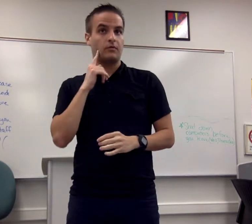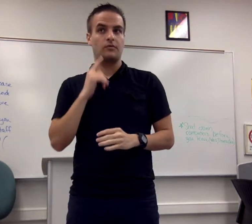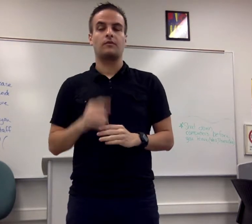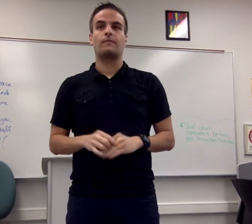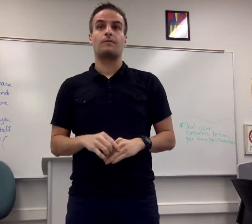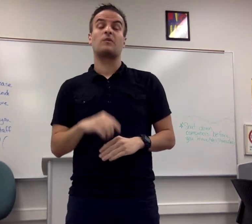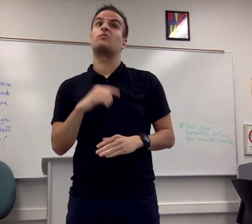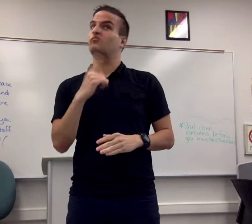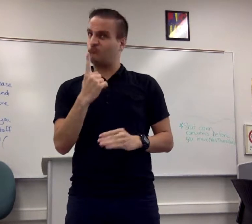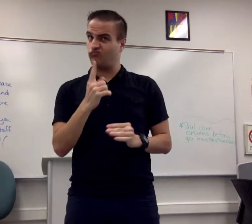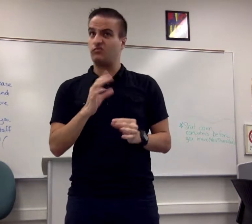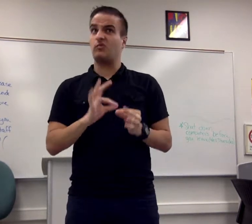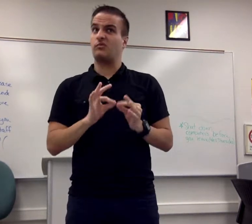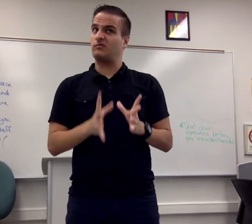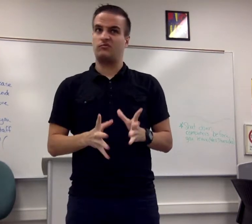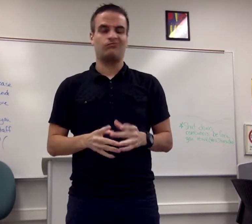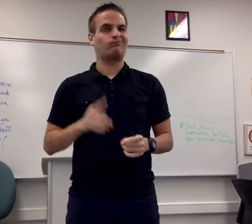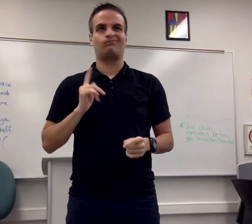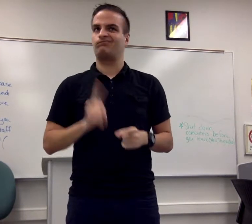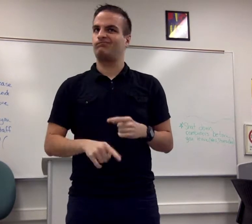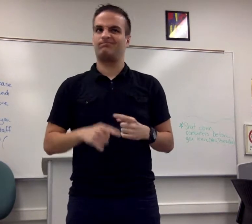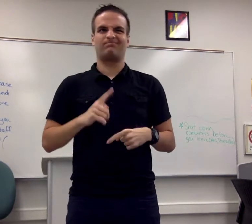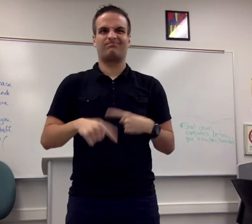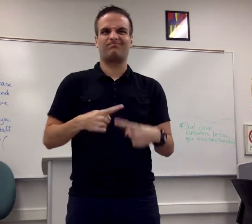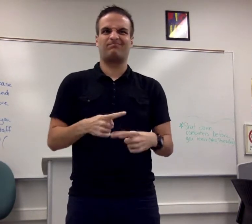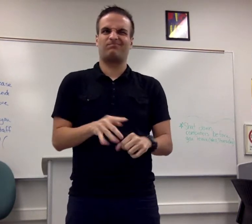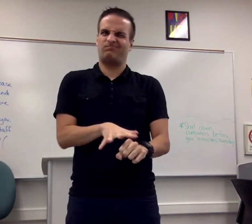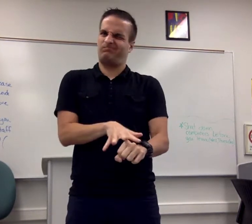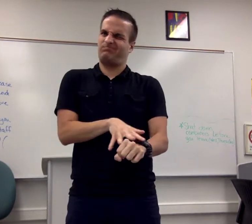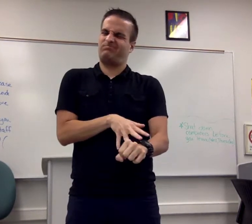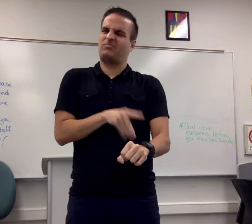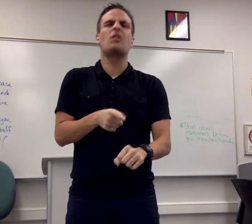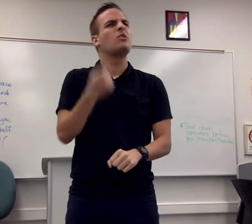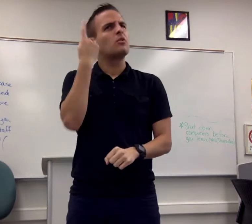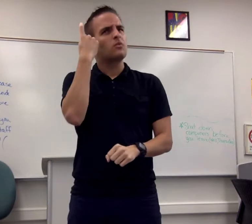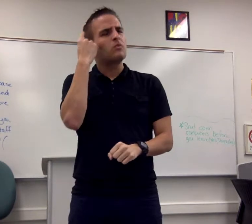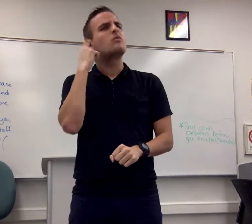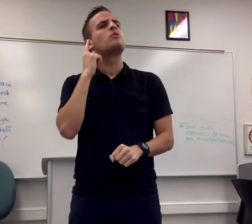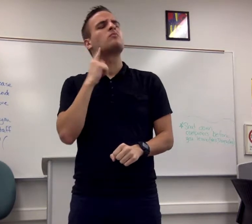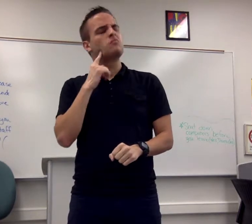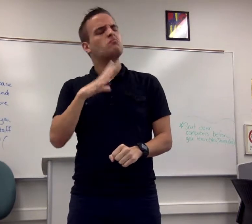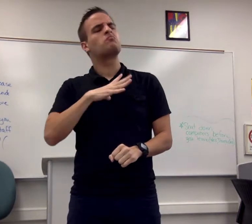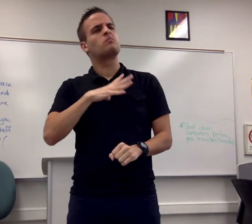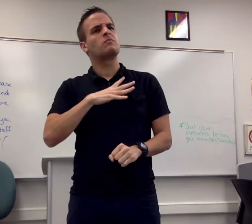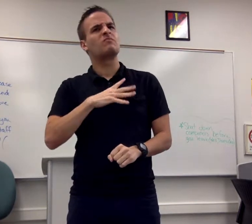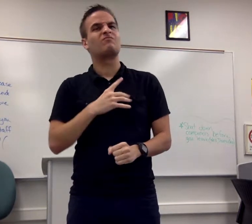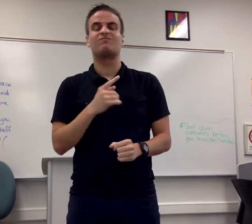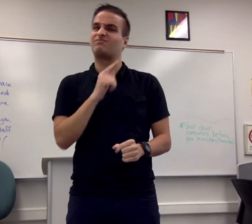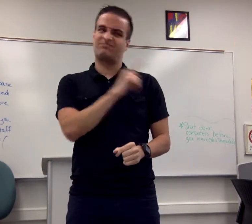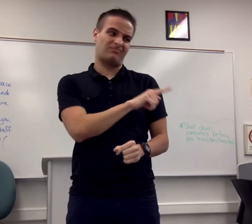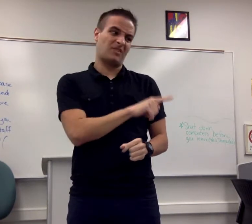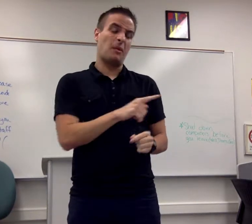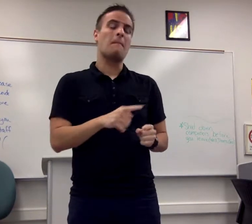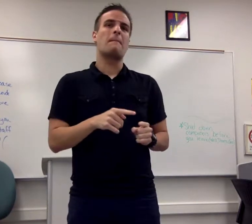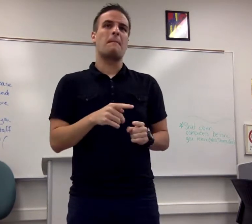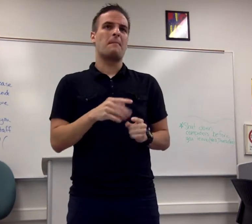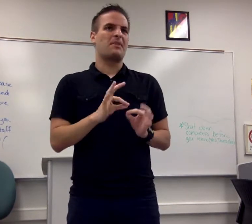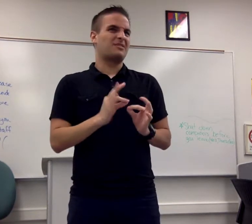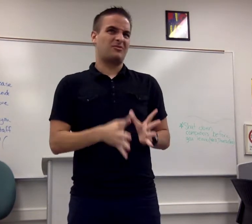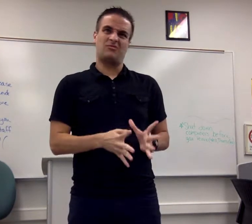of the interpreters can barely sign. You understand the deaf participants just fine, but the interpreter can't seem to voice for